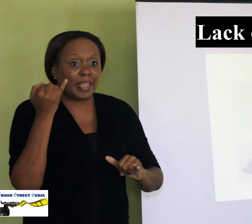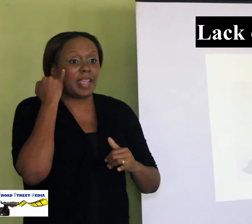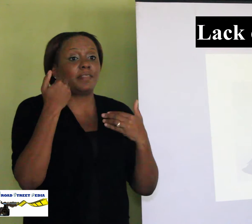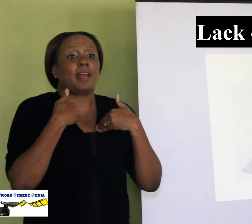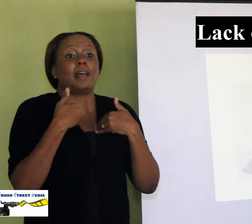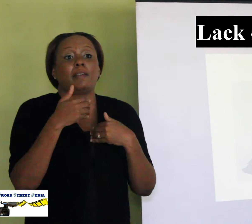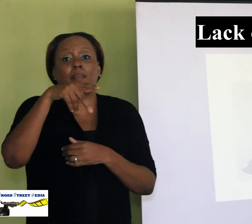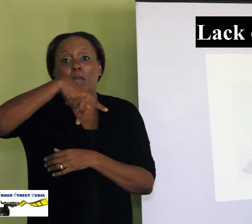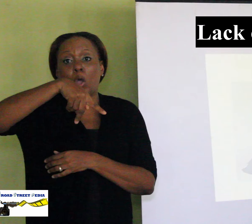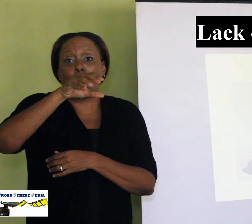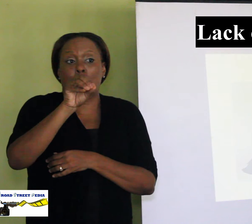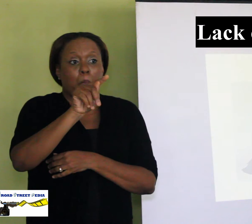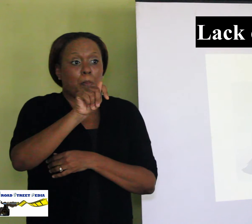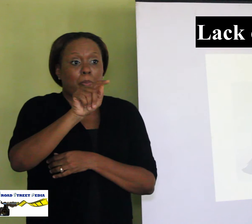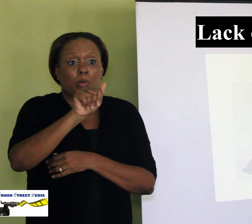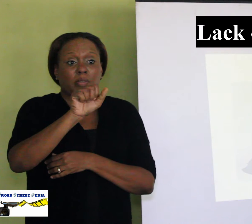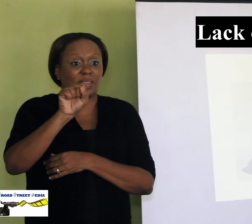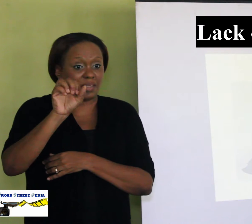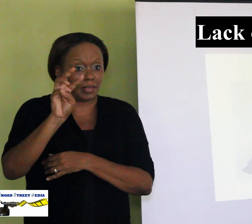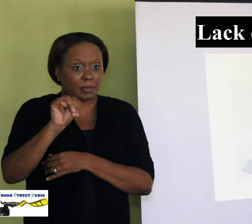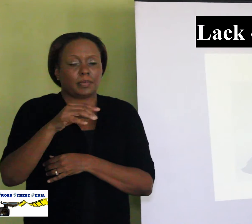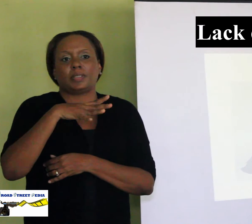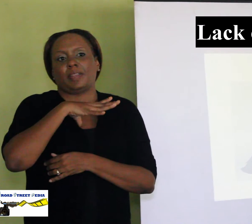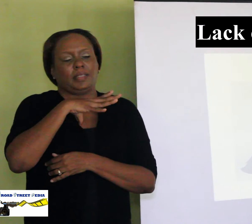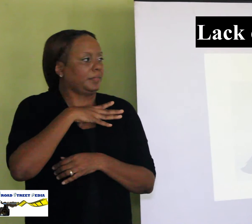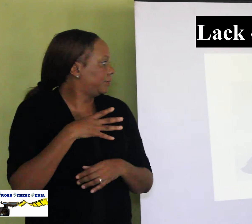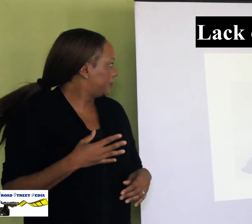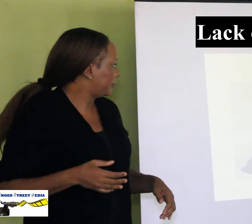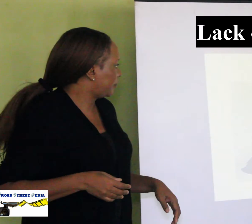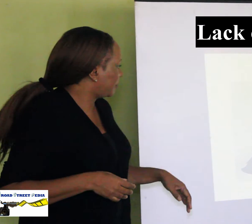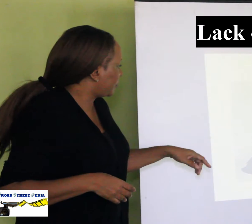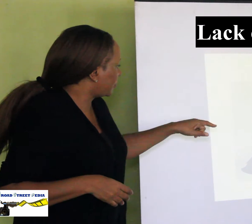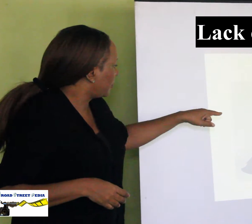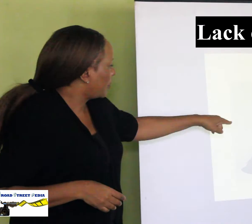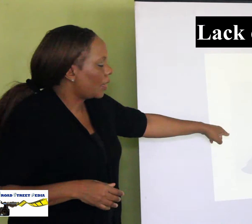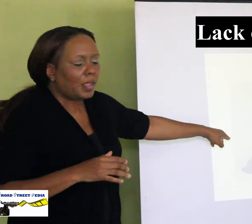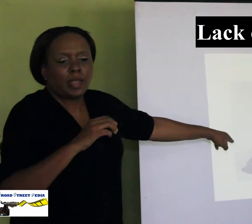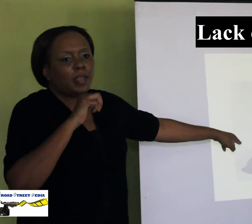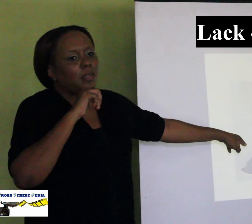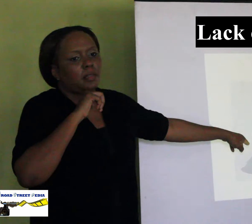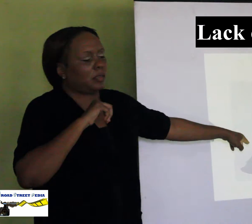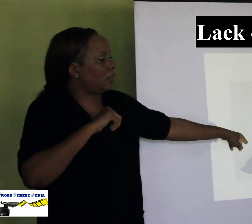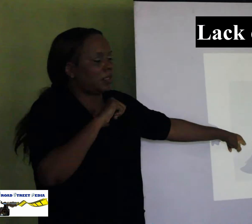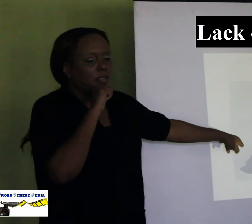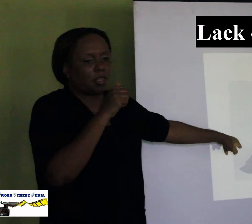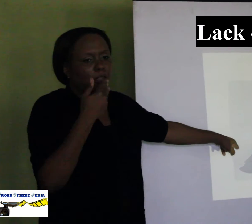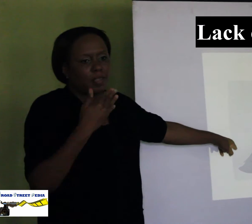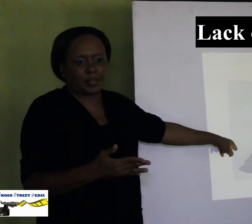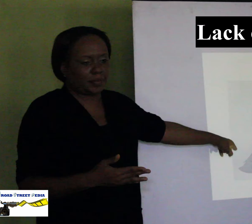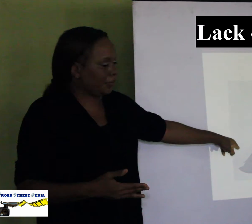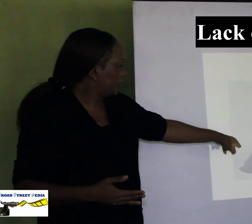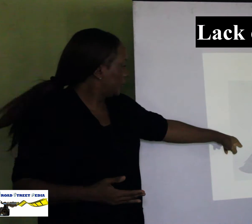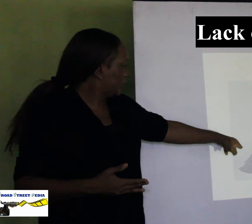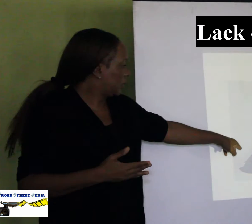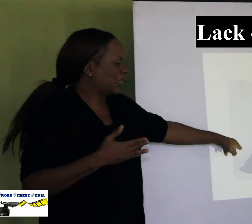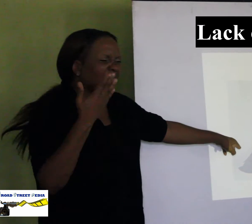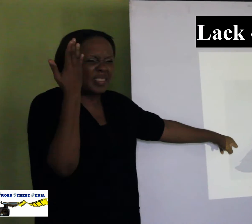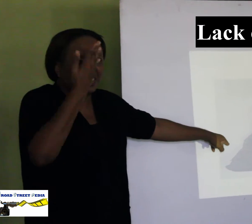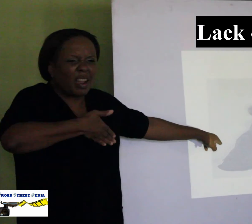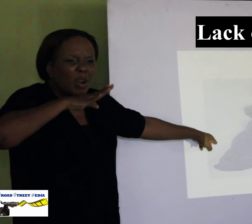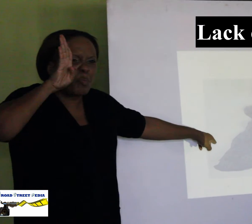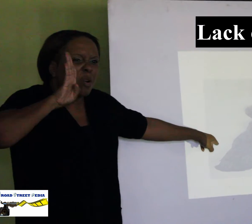potassium, this is what a leaf will look like if it's lacking potassium. It will have dark brown